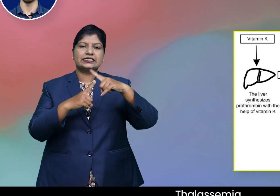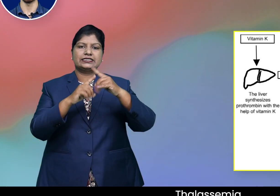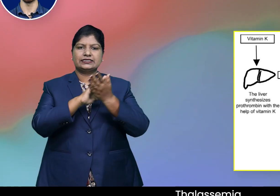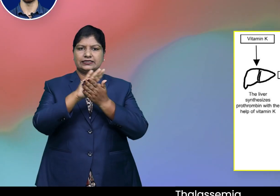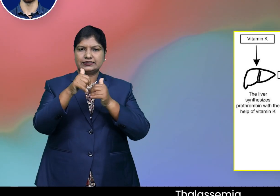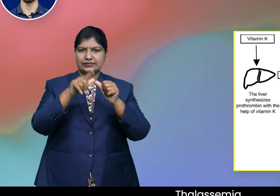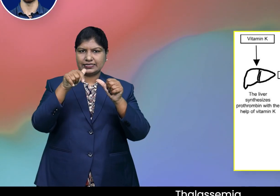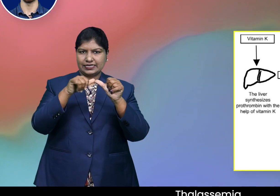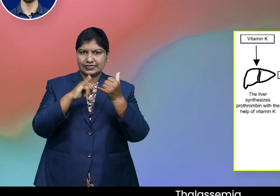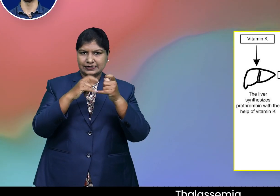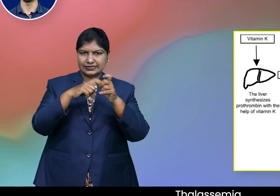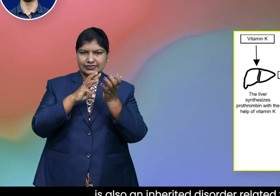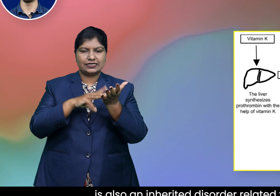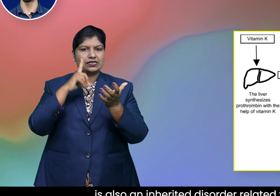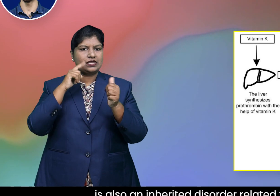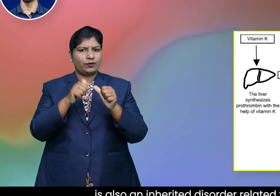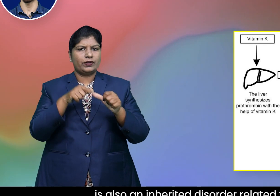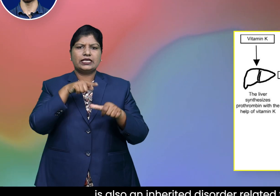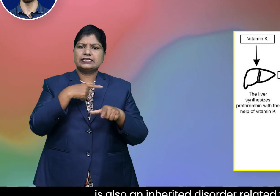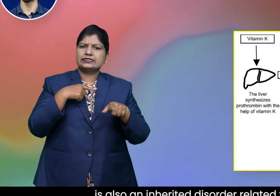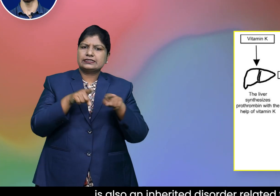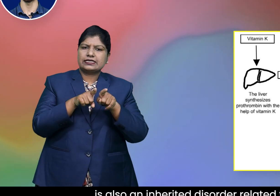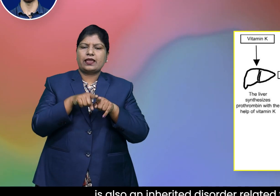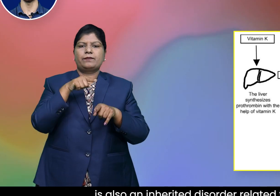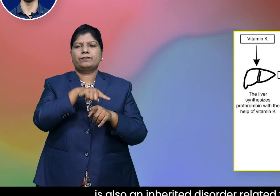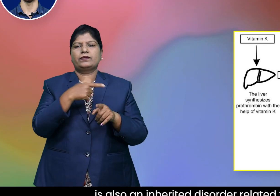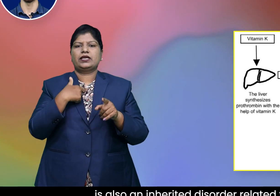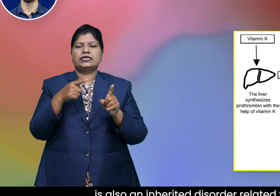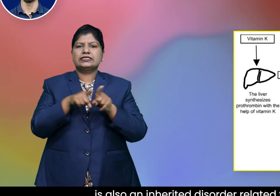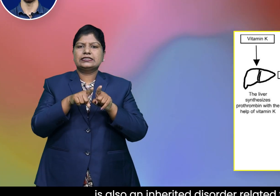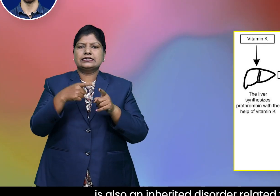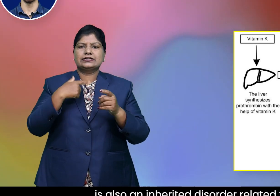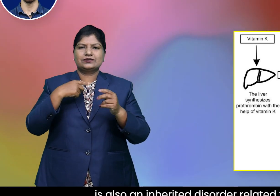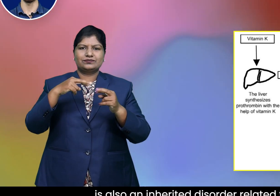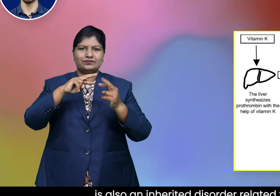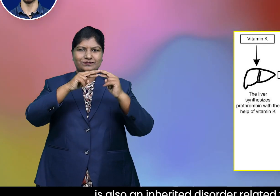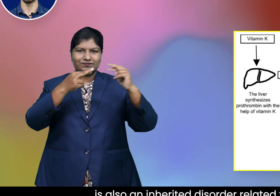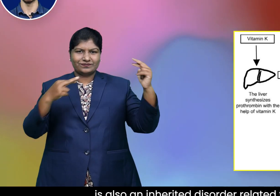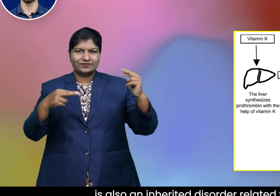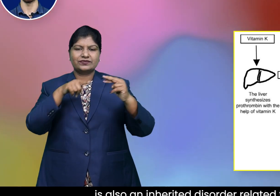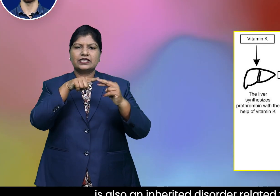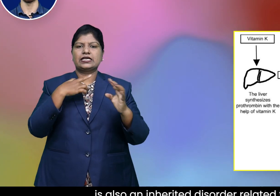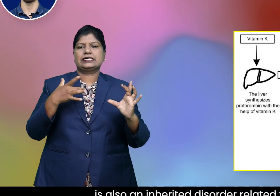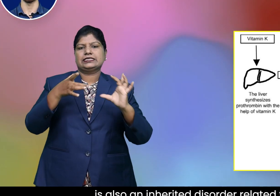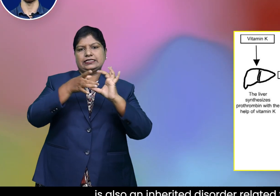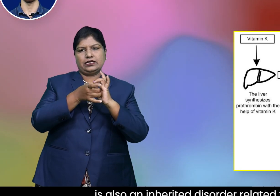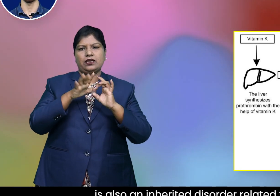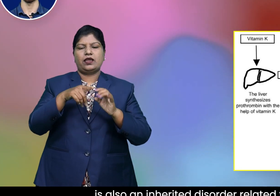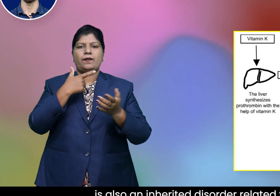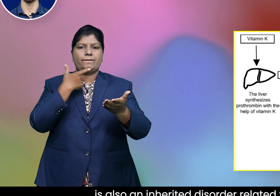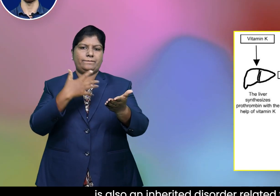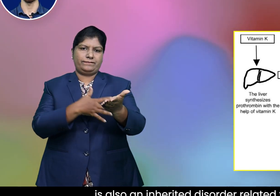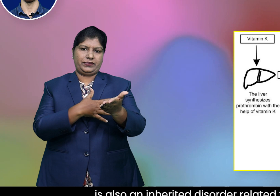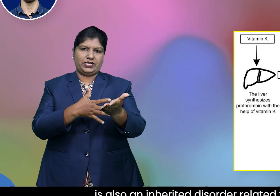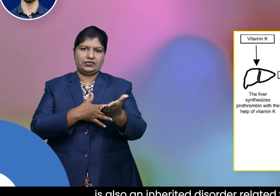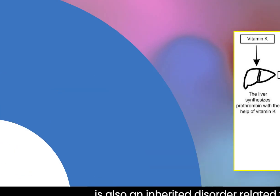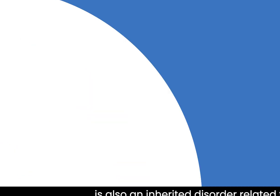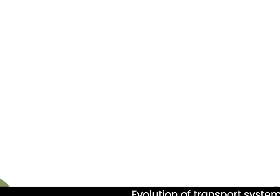Thalassemia is also an inherited disorder related to blood.